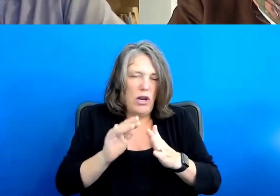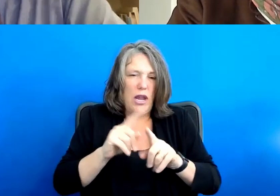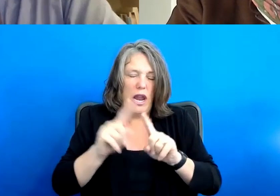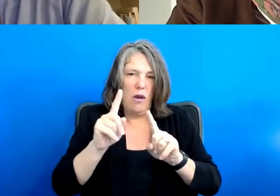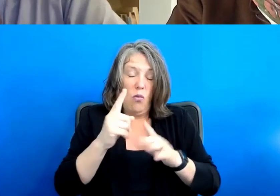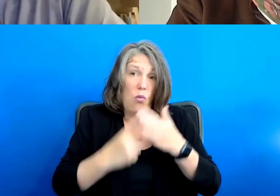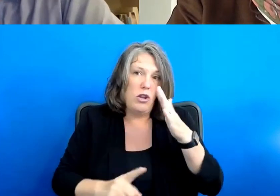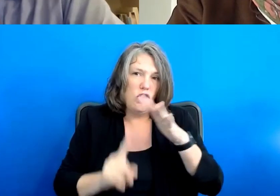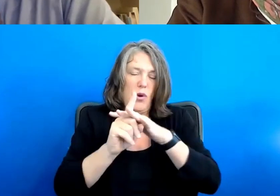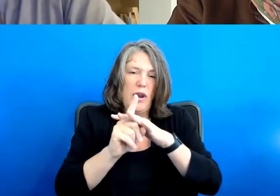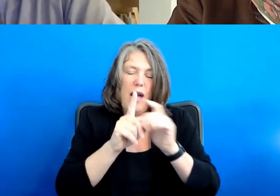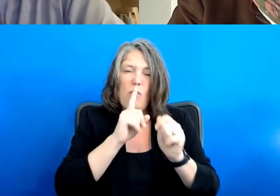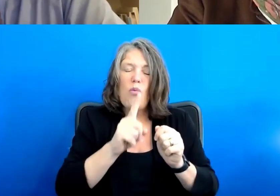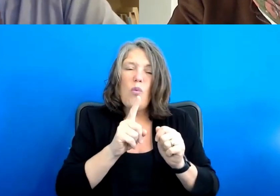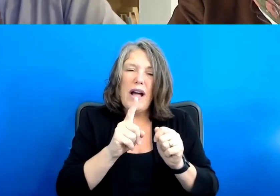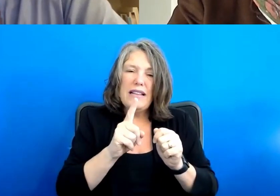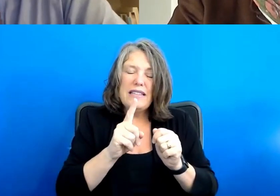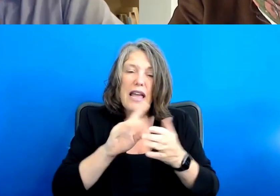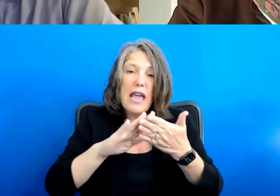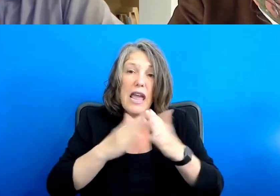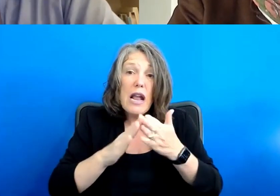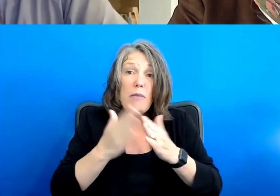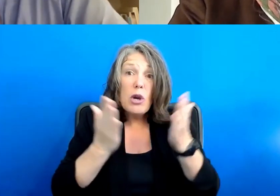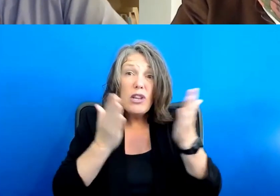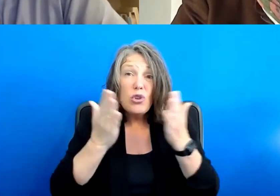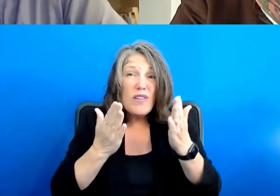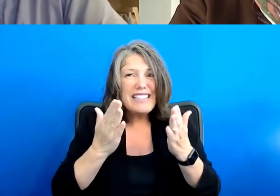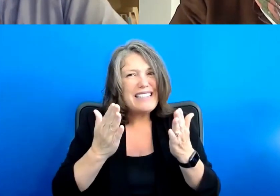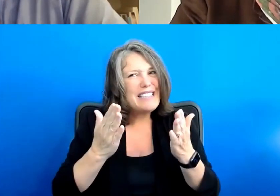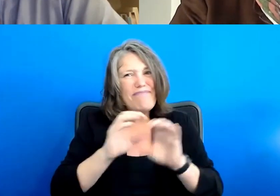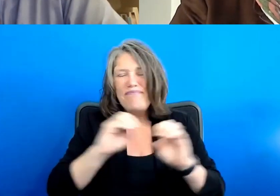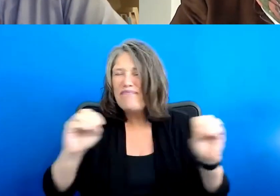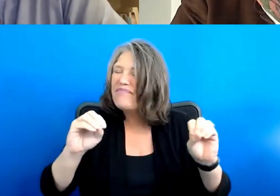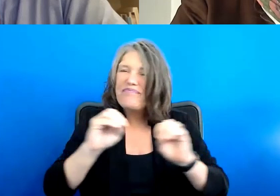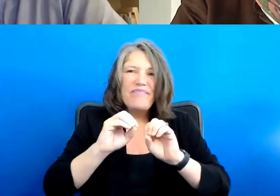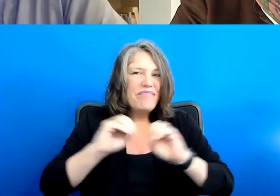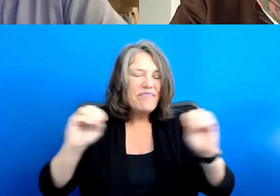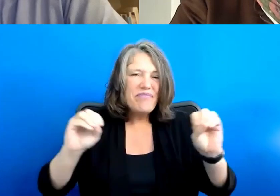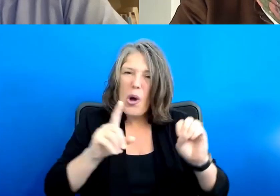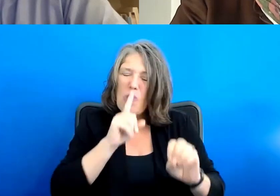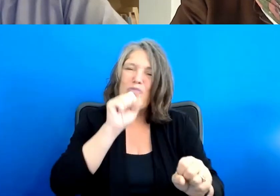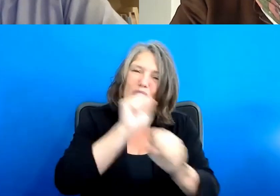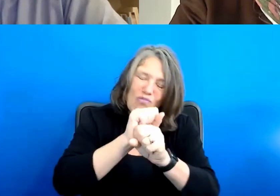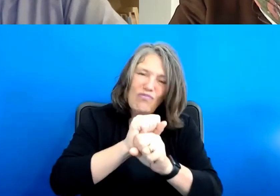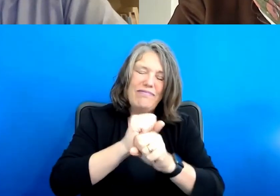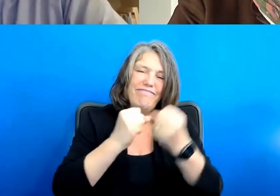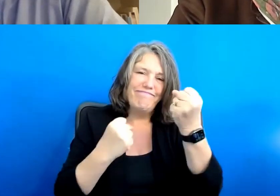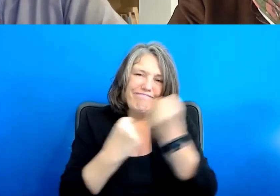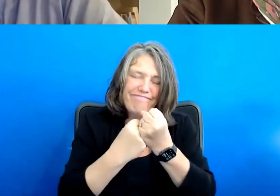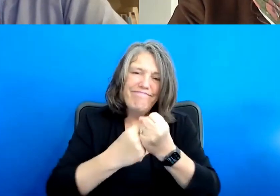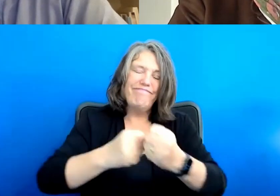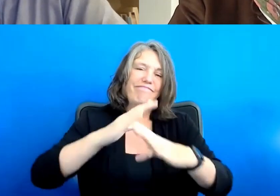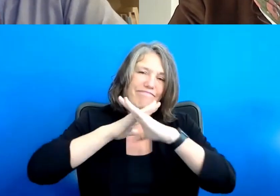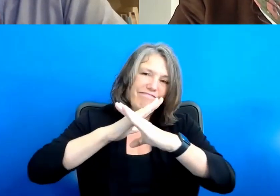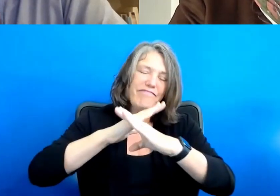the lack of resilient community services for those people with disabilities. And also there was a lot